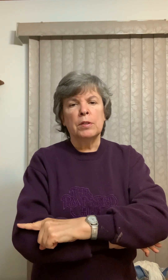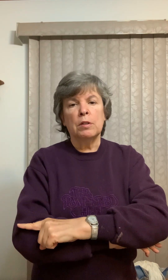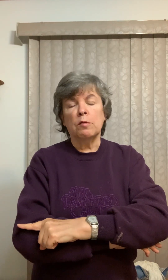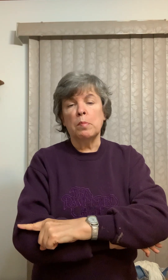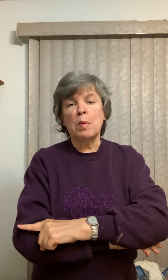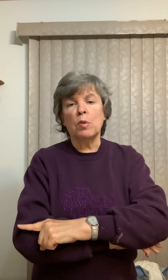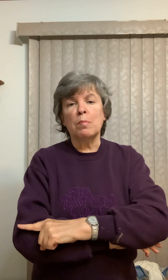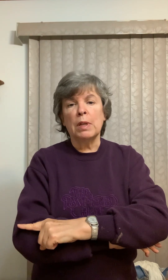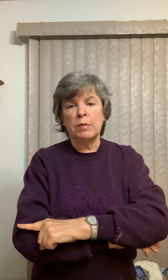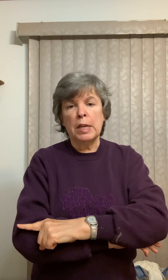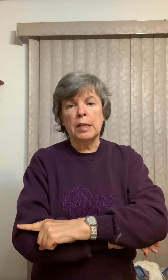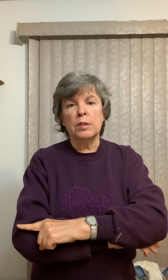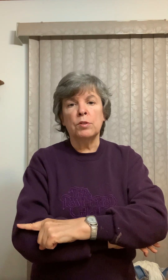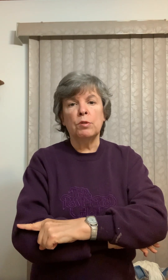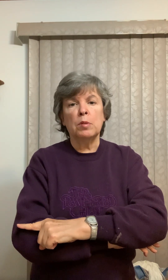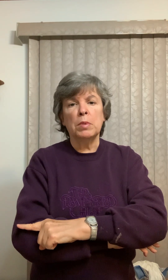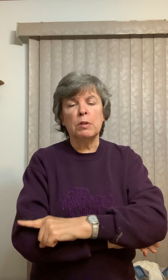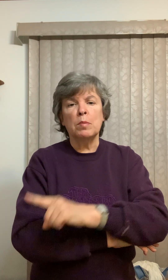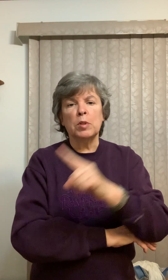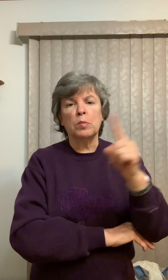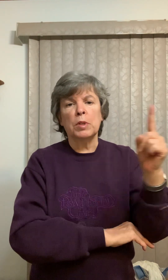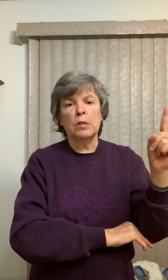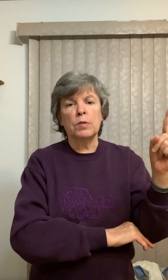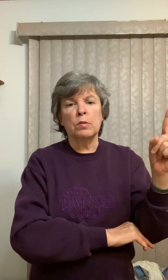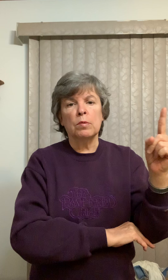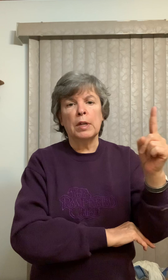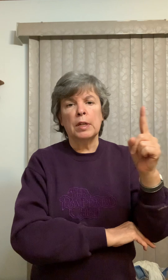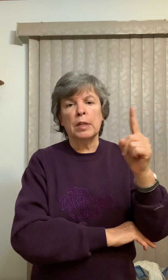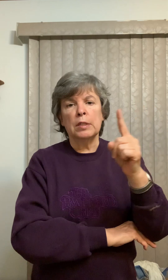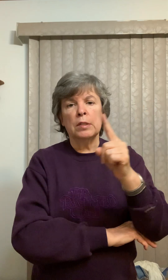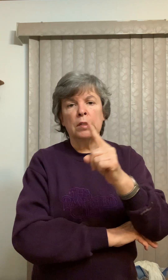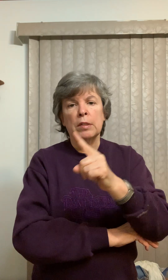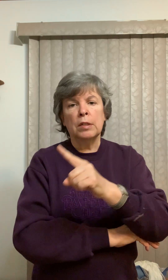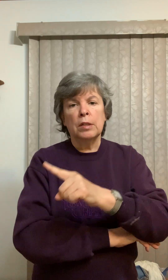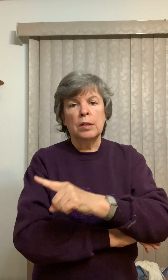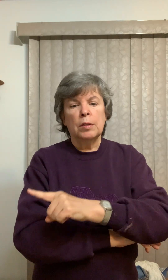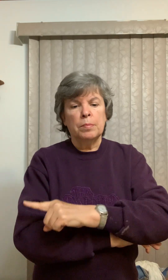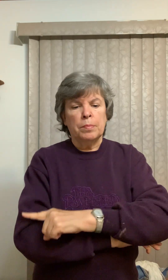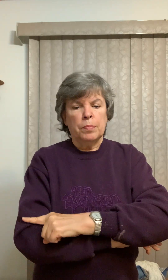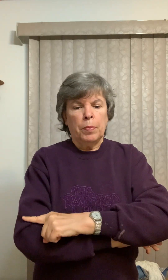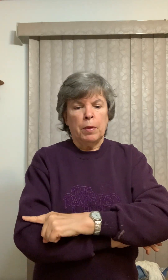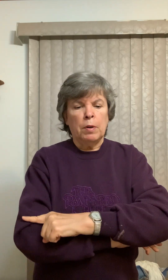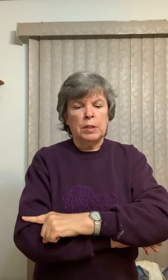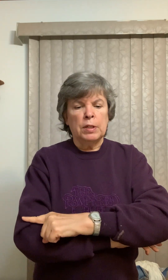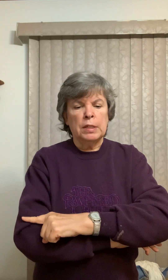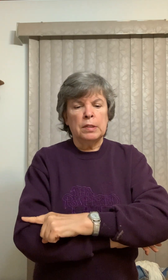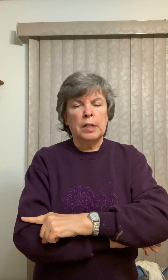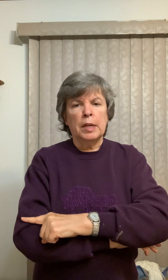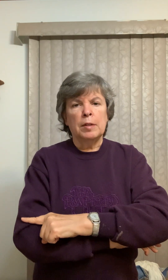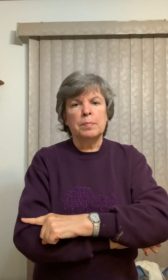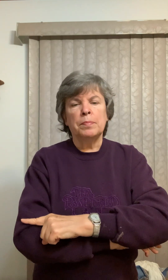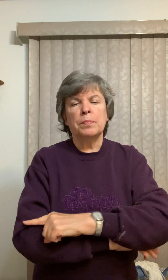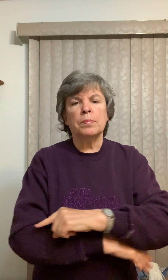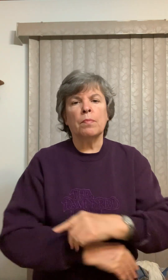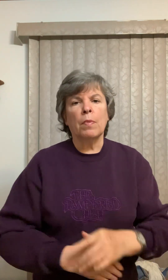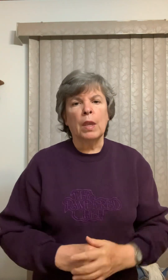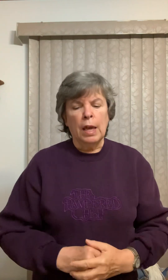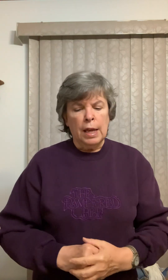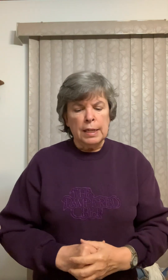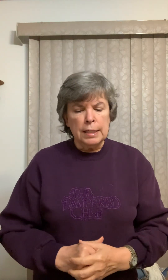and remember, I'm left-handed, so you can mirror image me if you're right-handed. All right, so that's day.